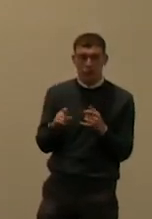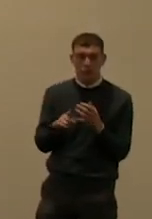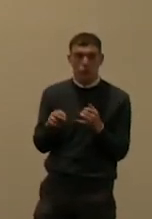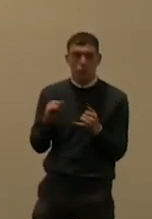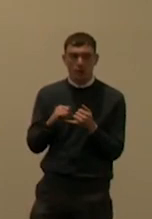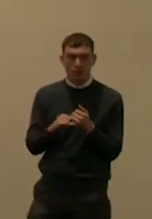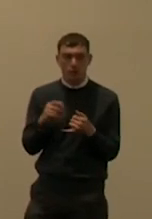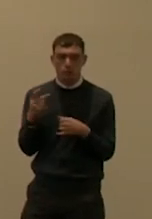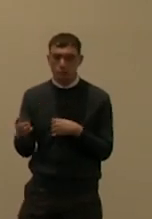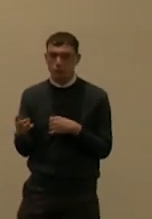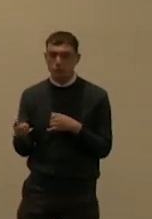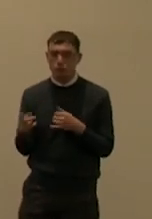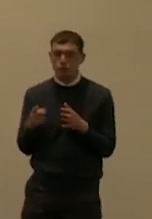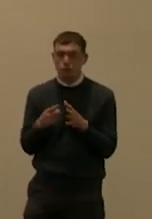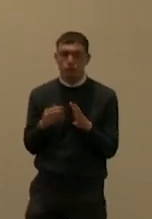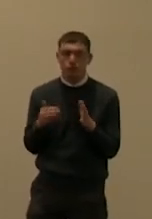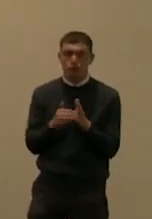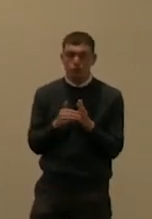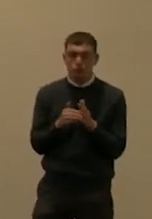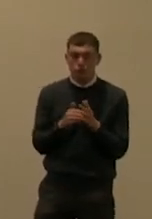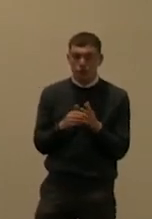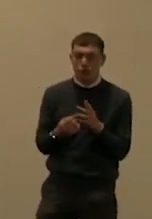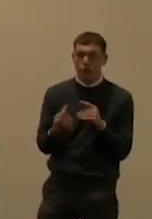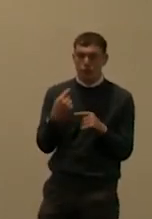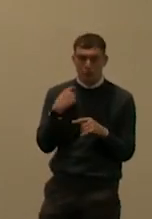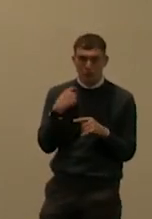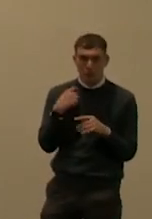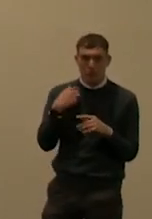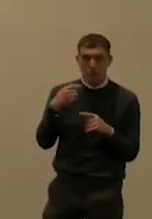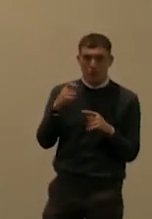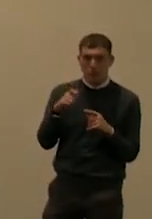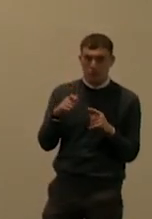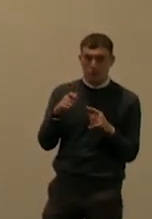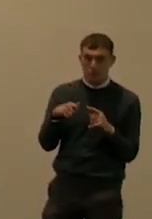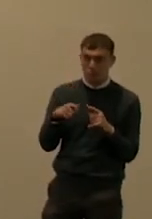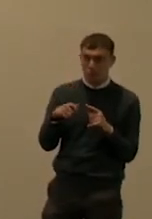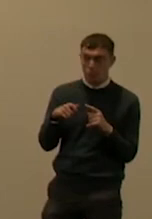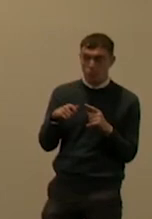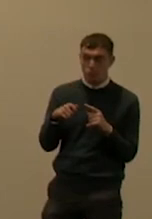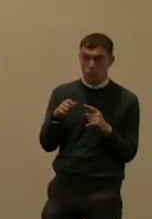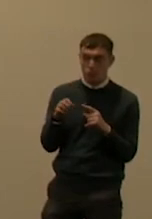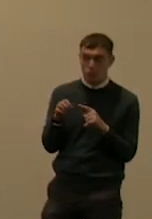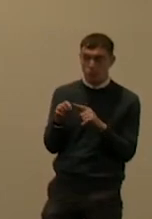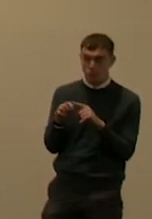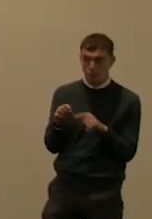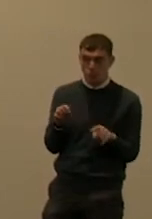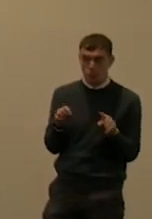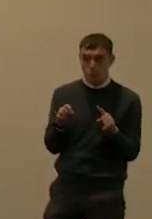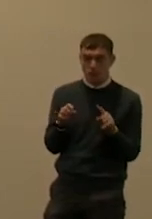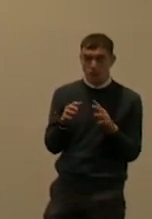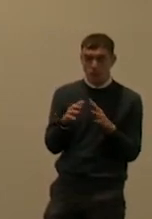Asia endpoint, to the Asia Virtual WAN hub over the Microsoft backbone to West Europe and then to on-premise